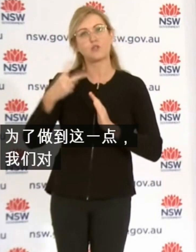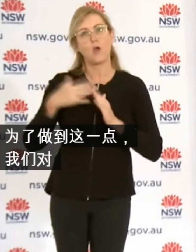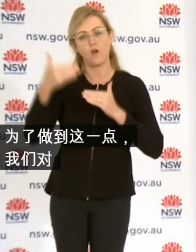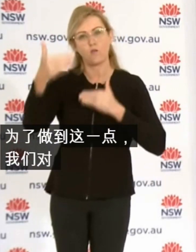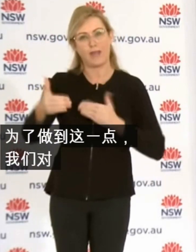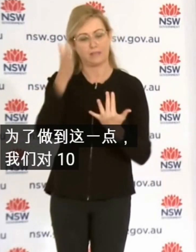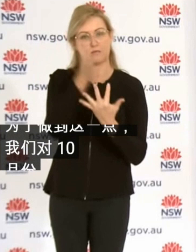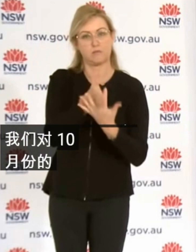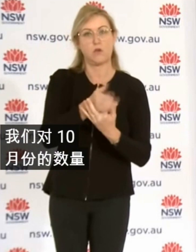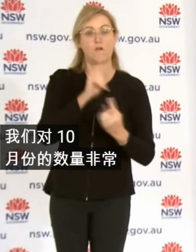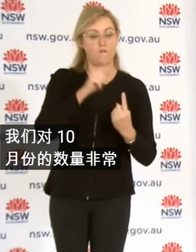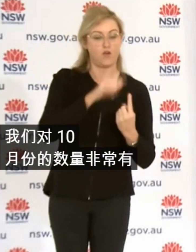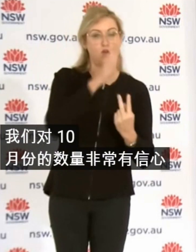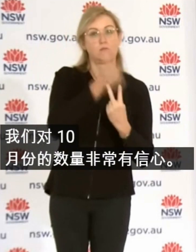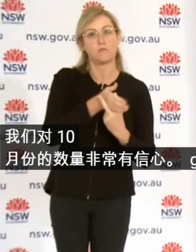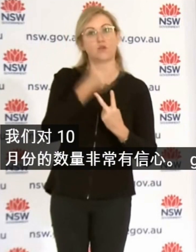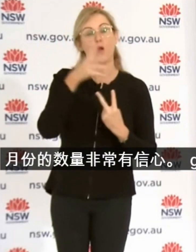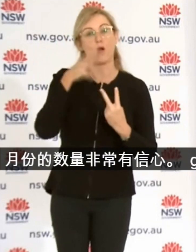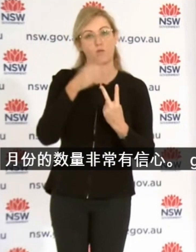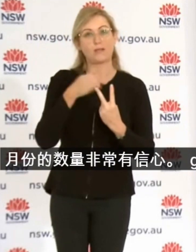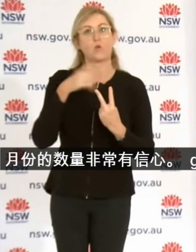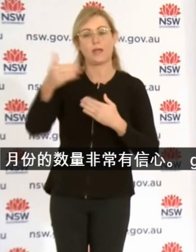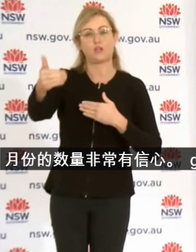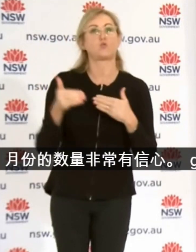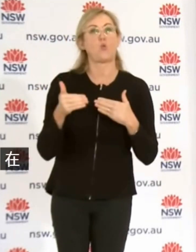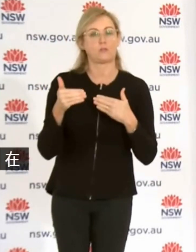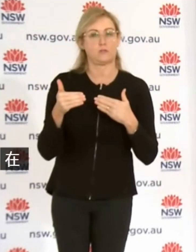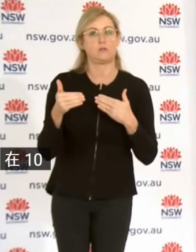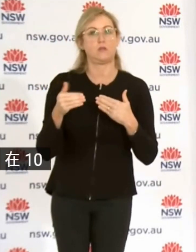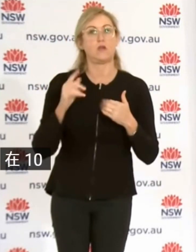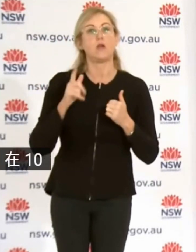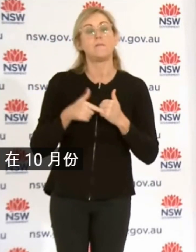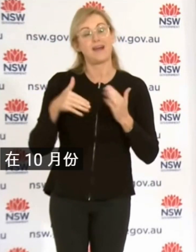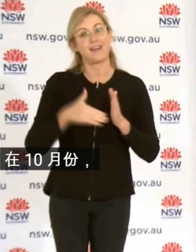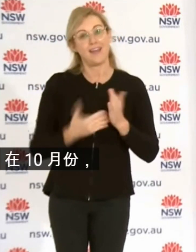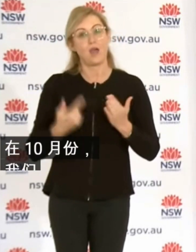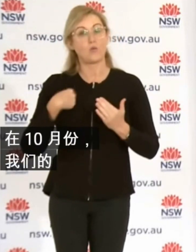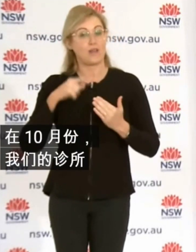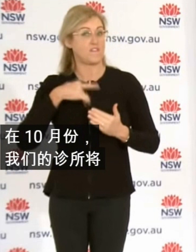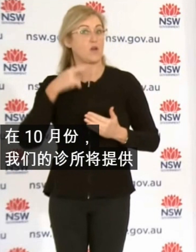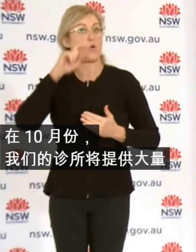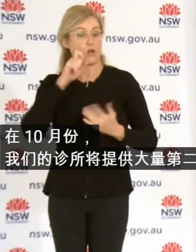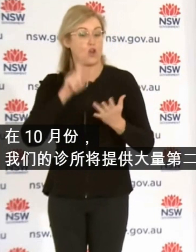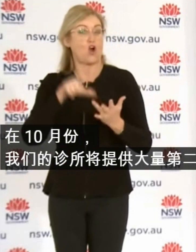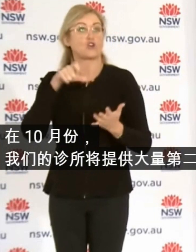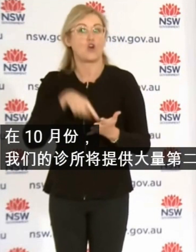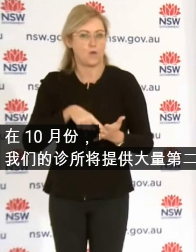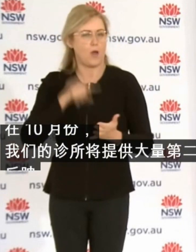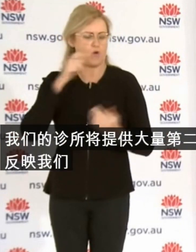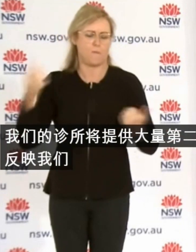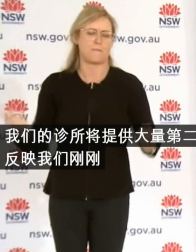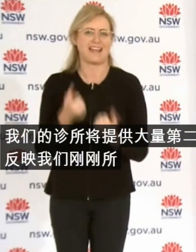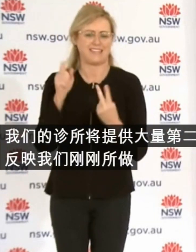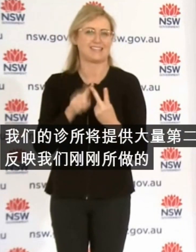confident about October in terms of the numbers we will be doing. There'll be a very large number of second doses given in the month of October across our clinics, which will